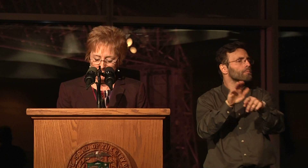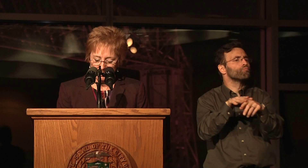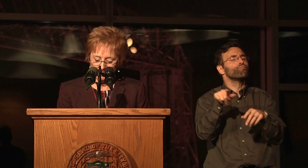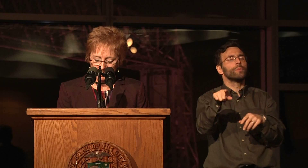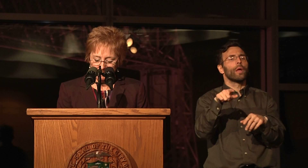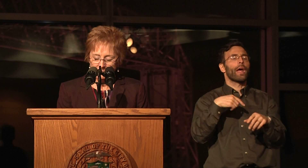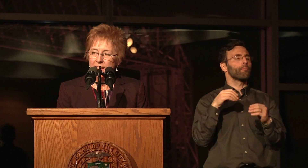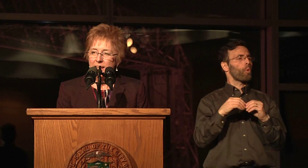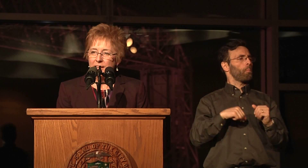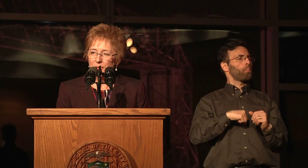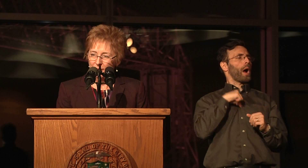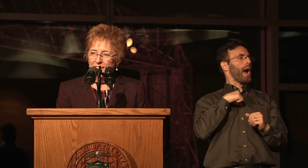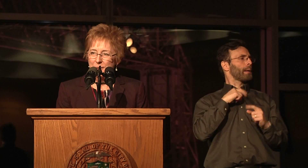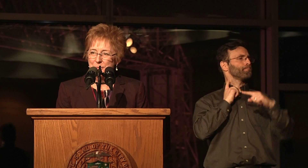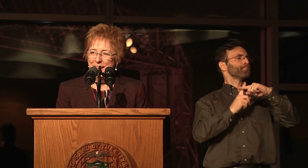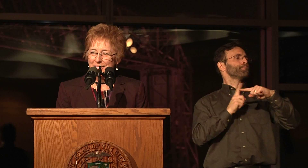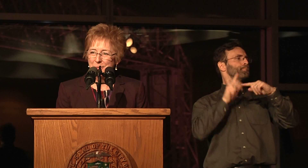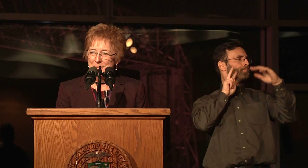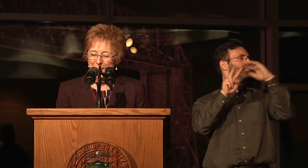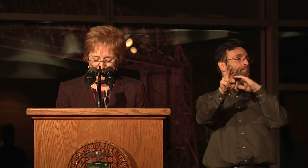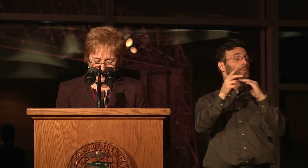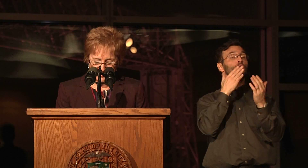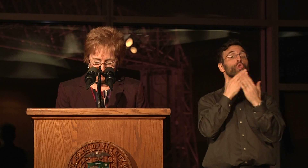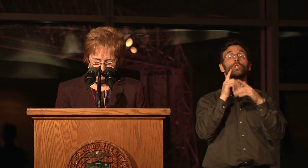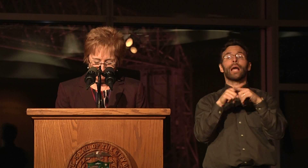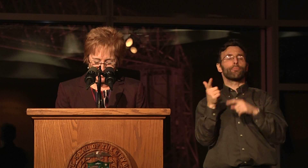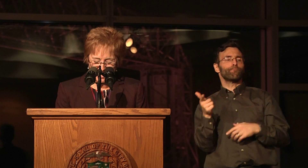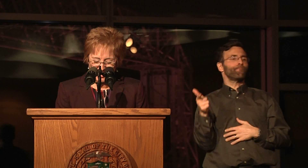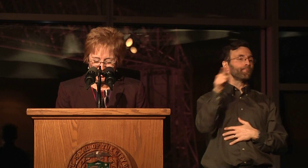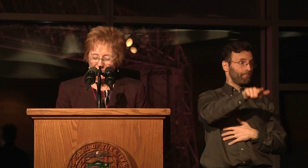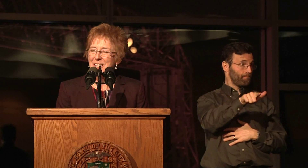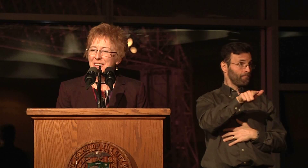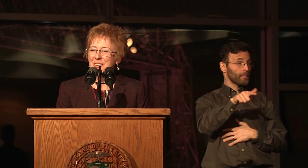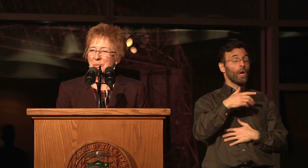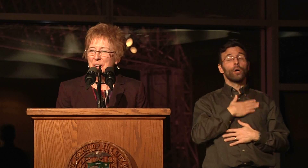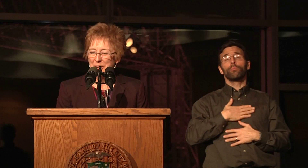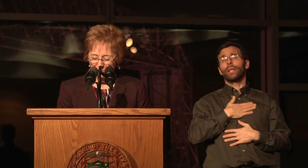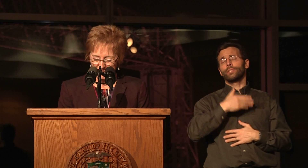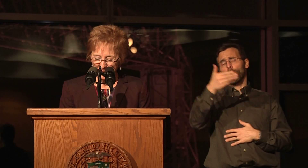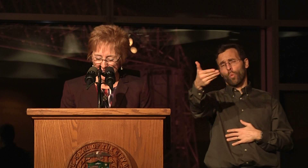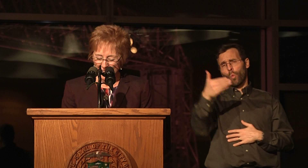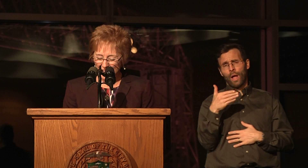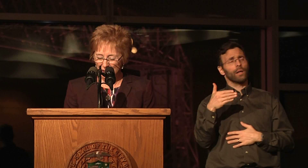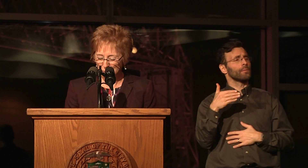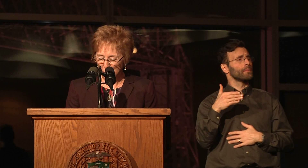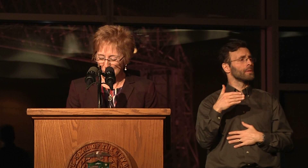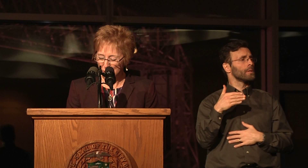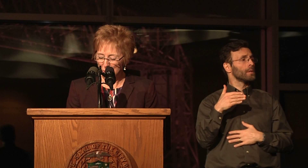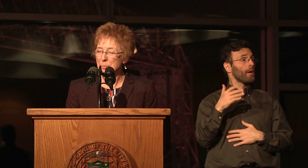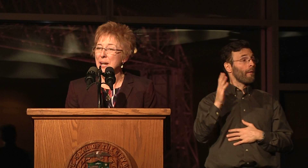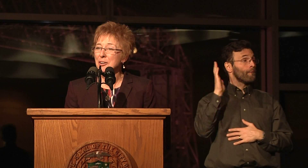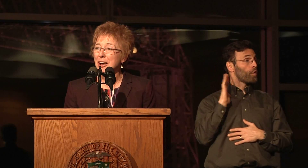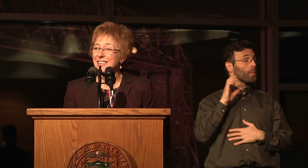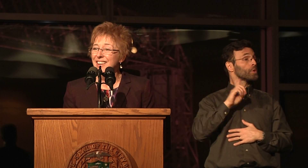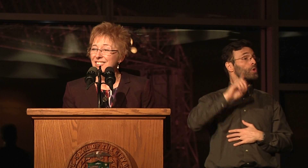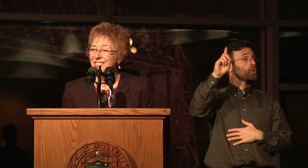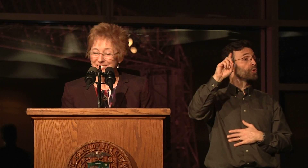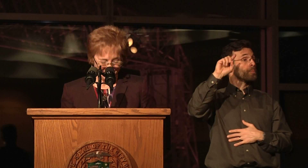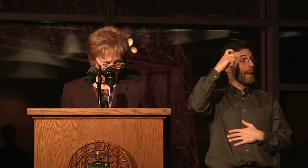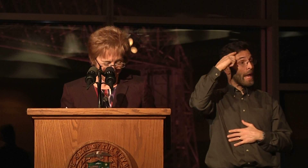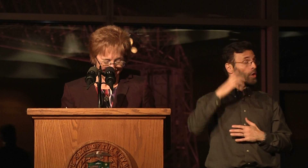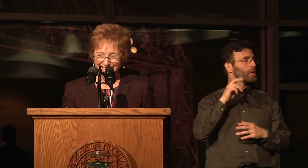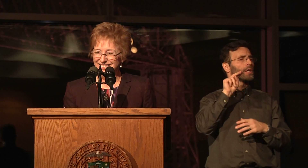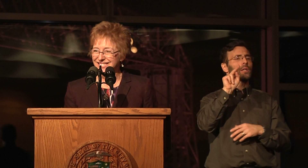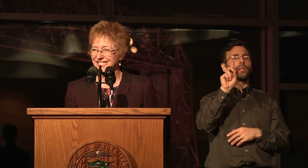and optimism. It's a good time to pass the baton, Mayor. So please welcome former Duluth Mayor Don